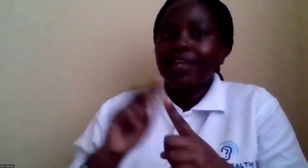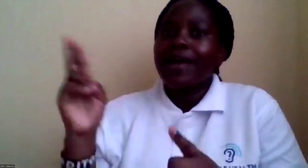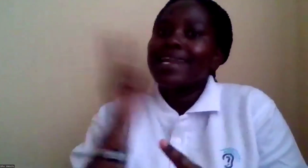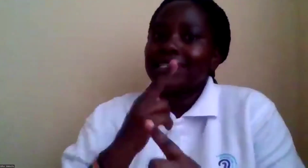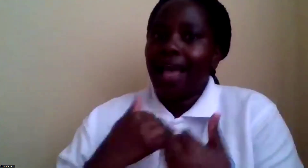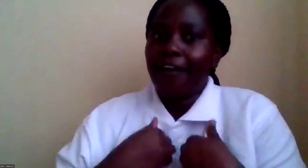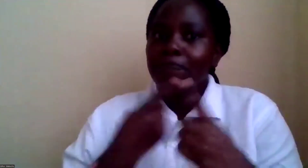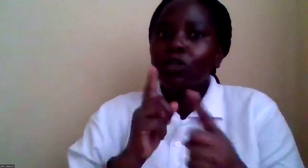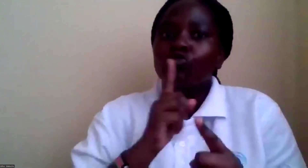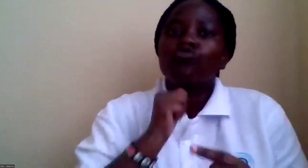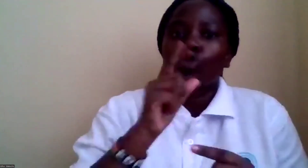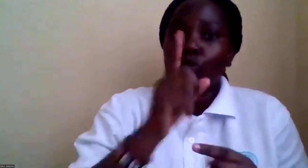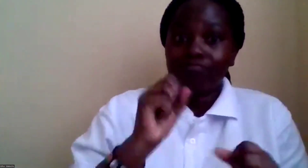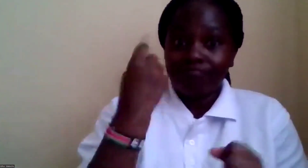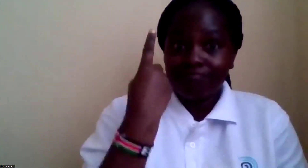sense?